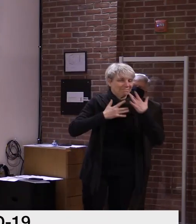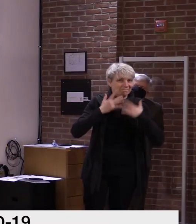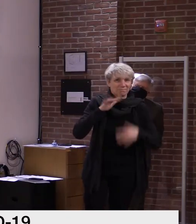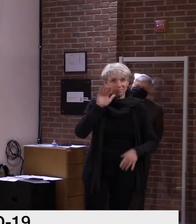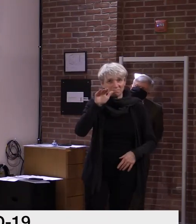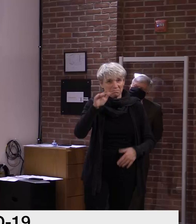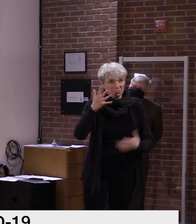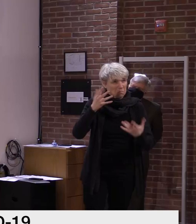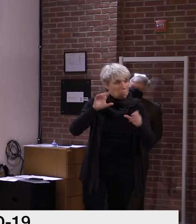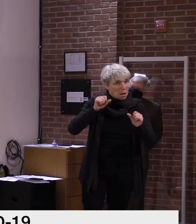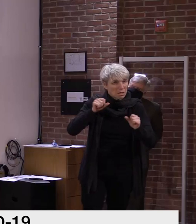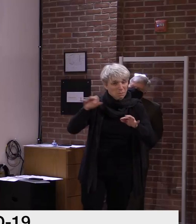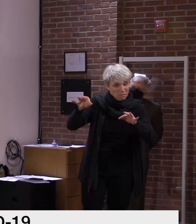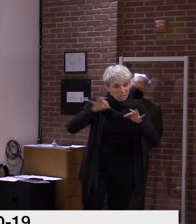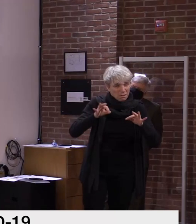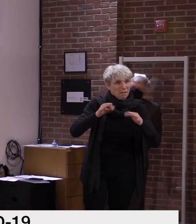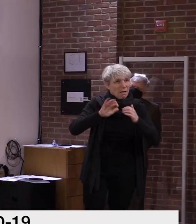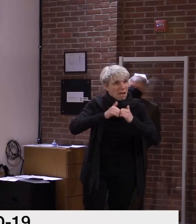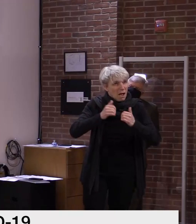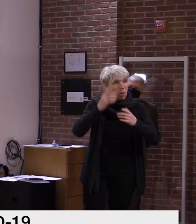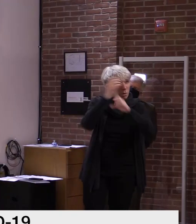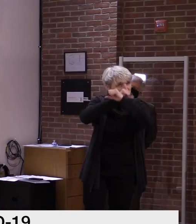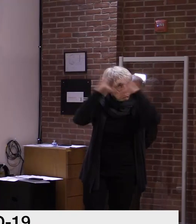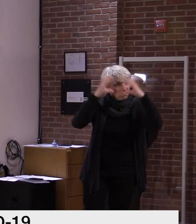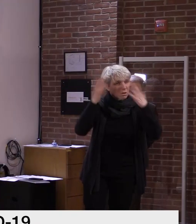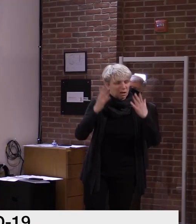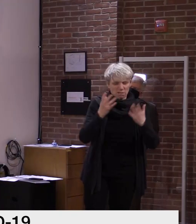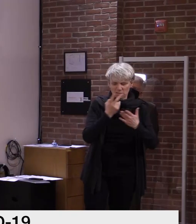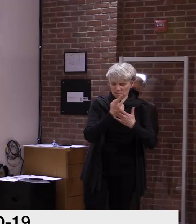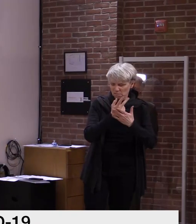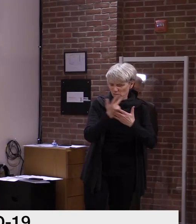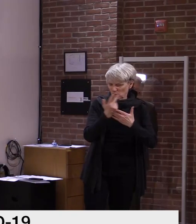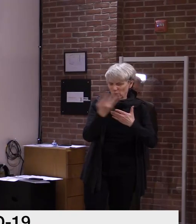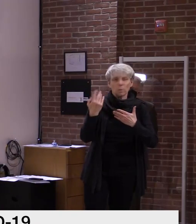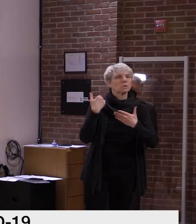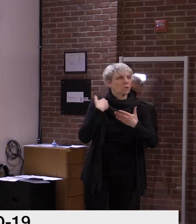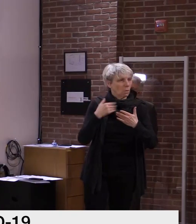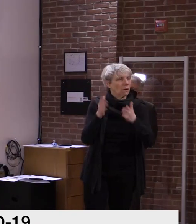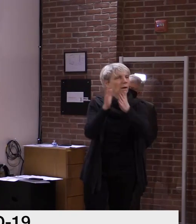we foresee in the future. But that was a few weeks ago. So